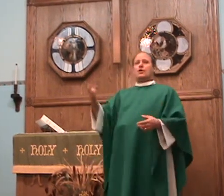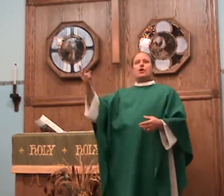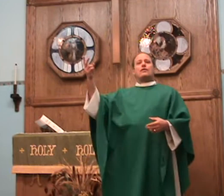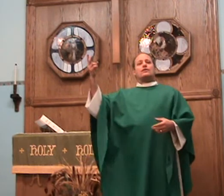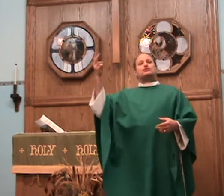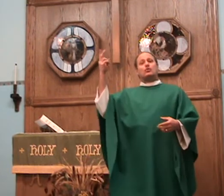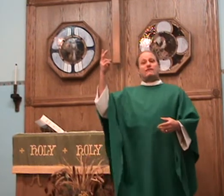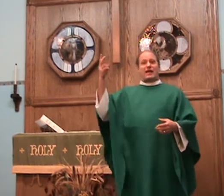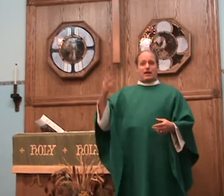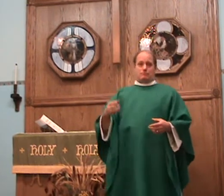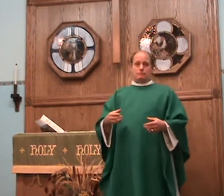The two of them